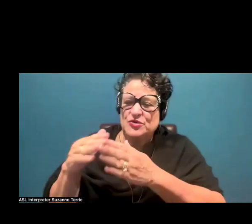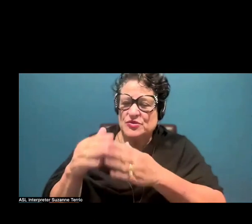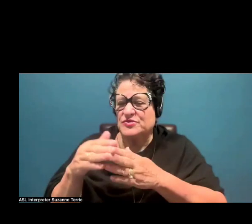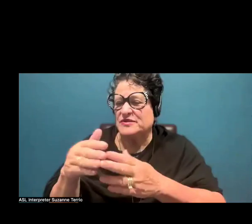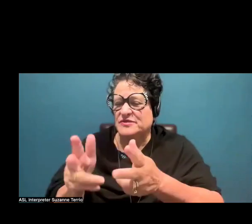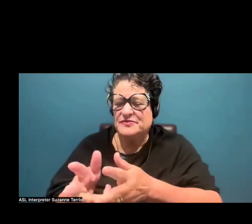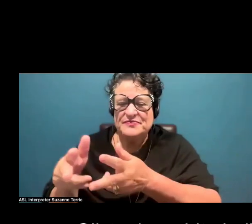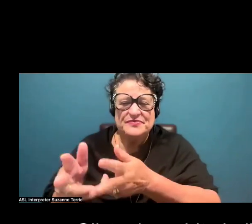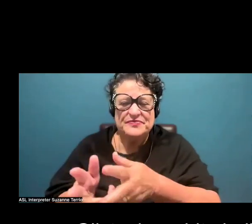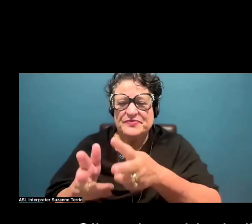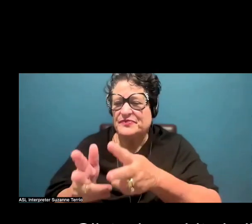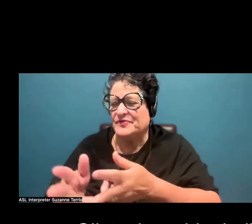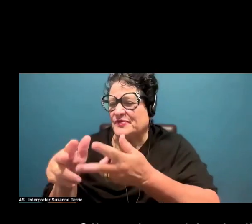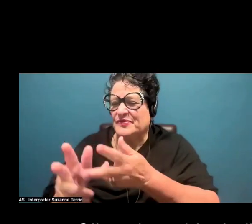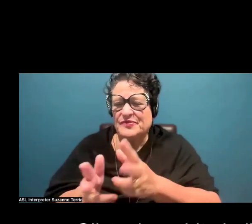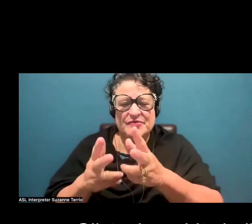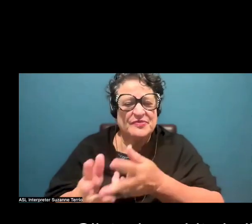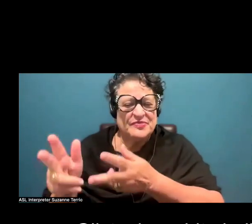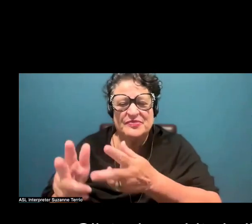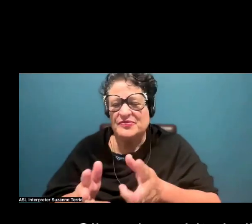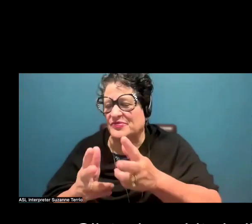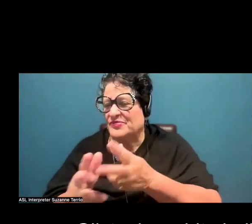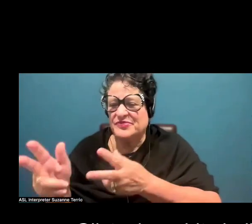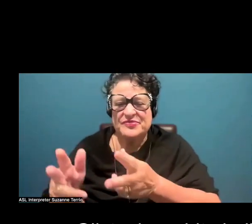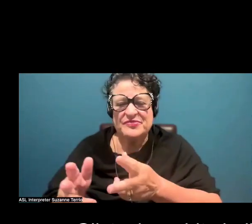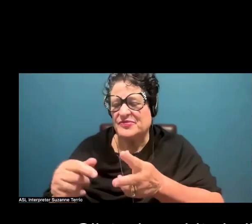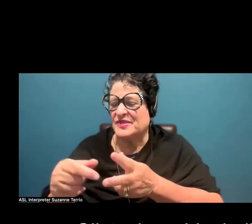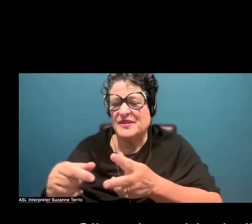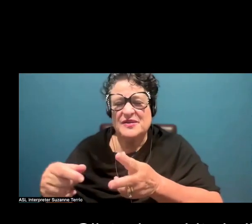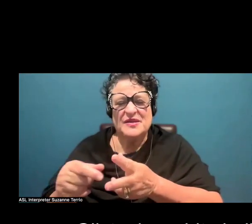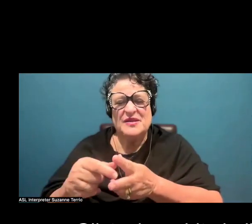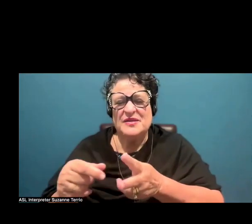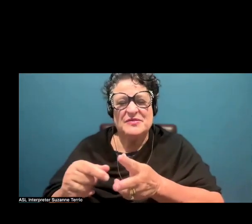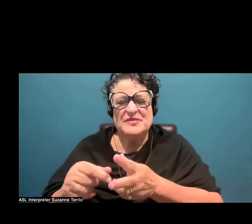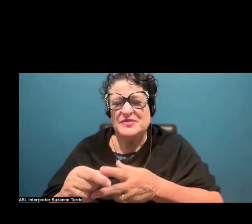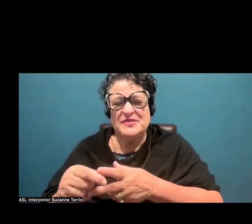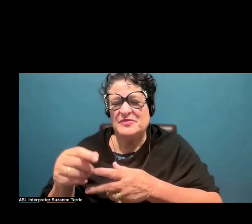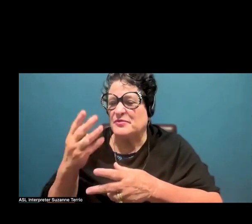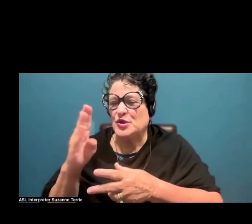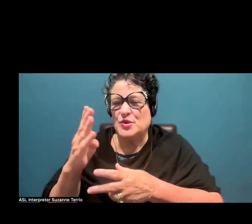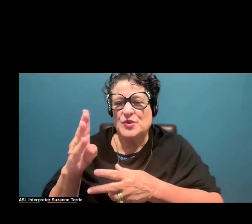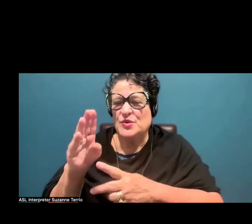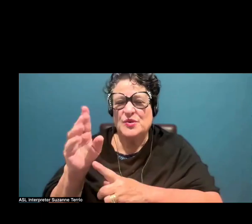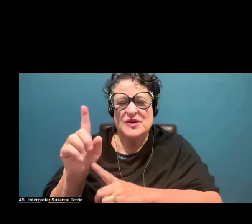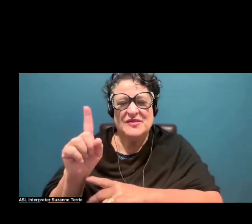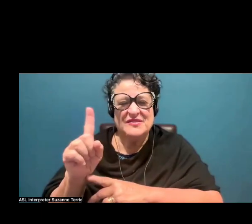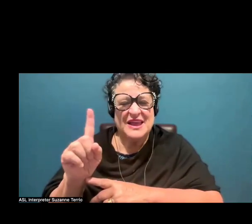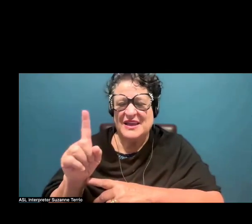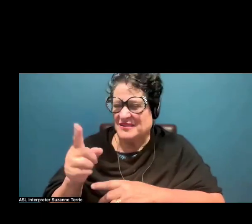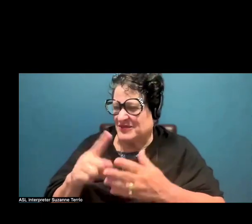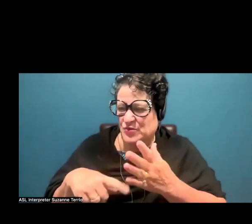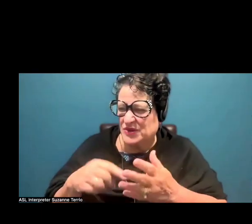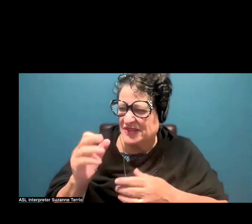by side. Glistening white hulls, each one marked by a pair of small blue flags. What the fuck are they doing